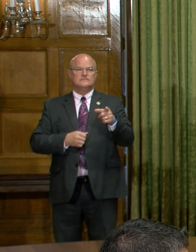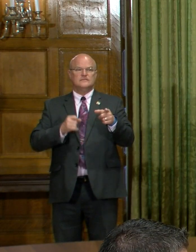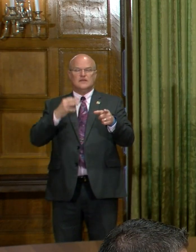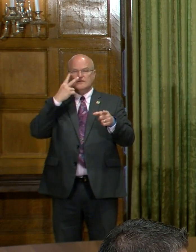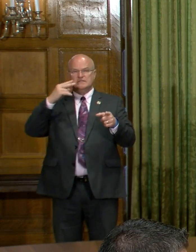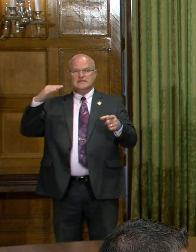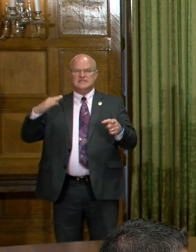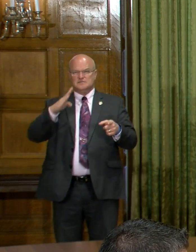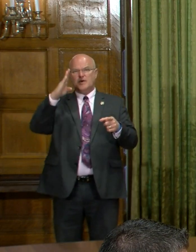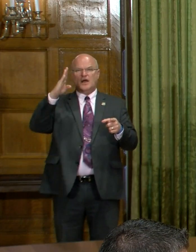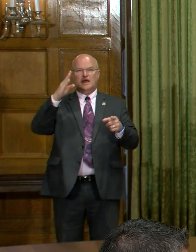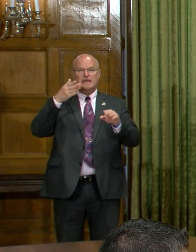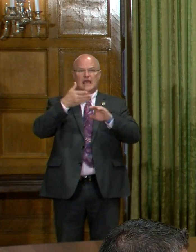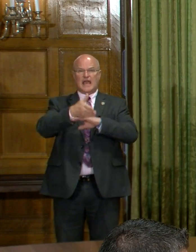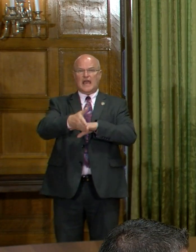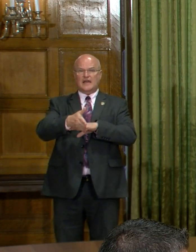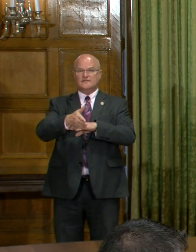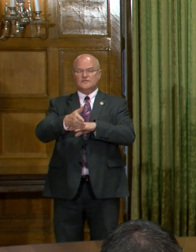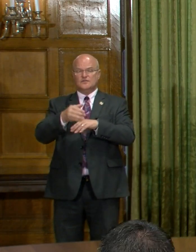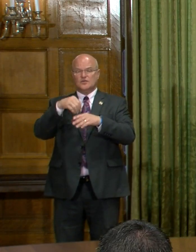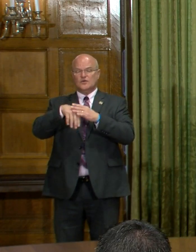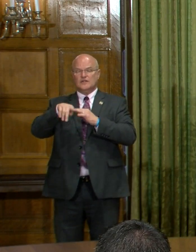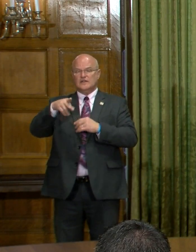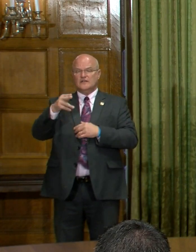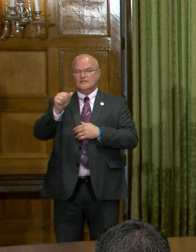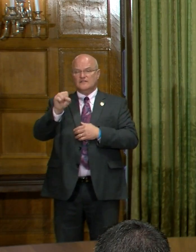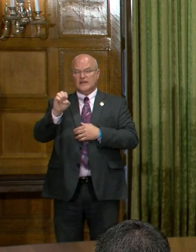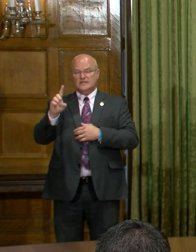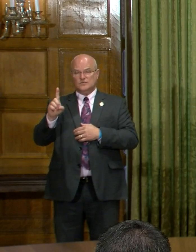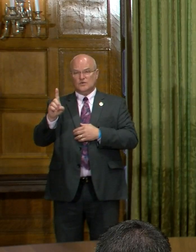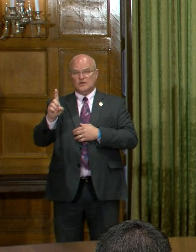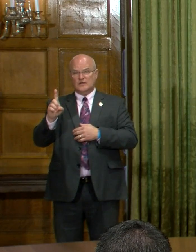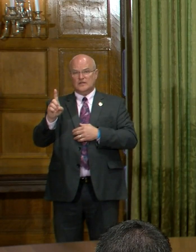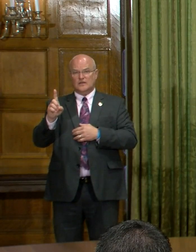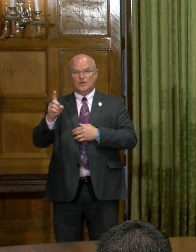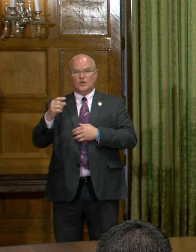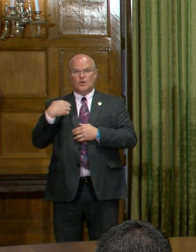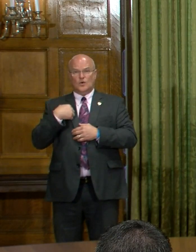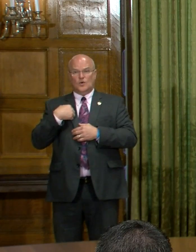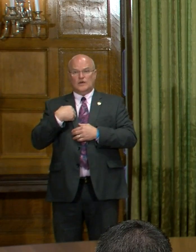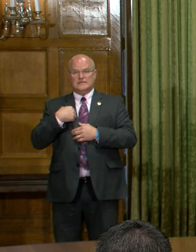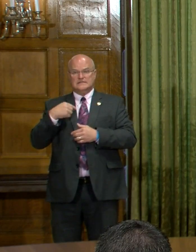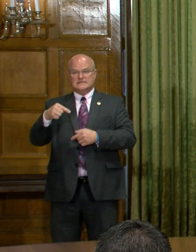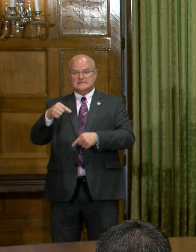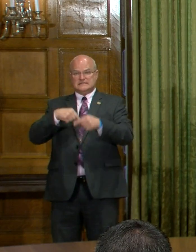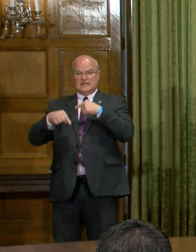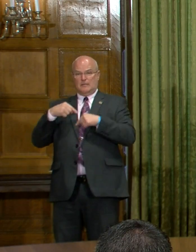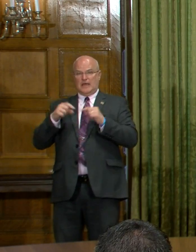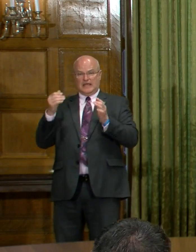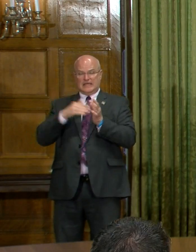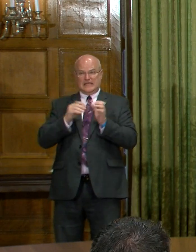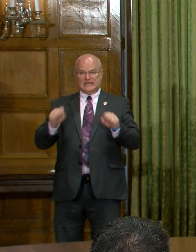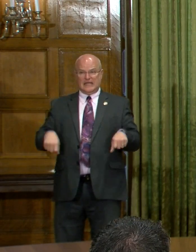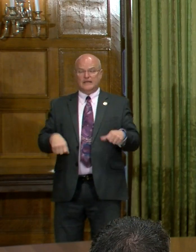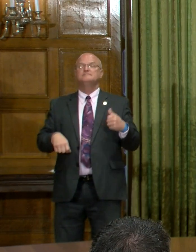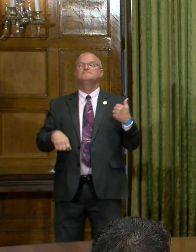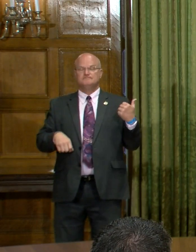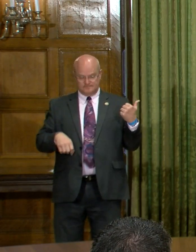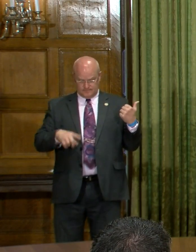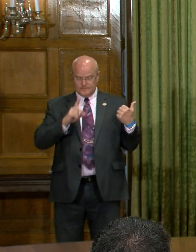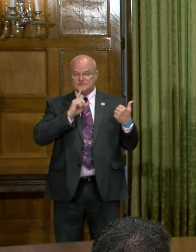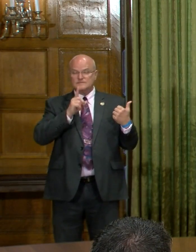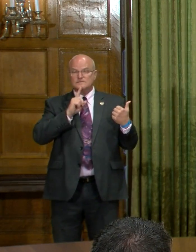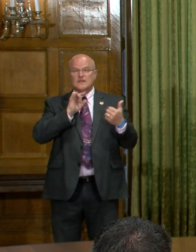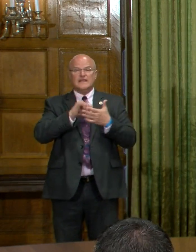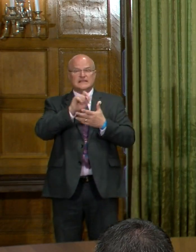we see a spike, say after we move into phase 1, is it possible, will you be able to take a step back? Certainly. I